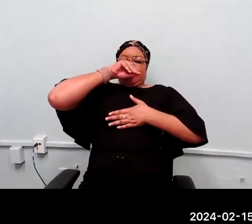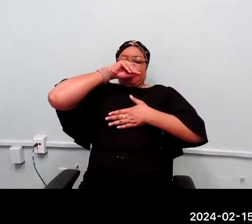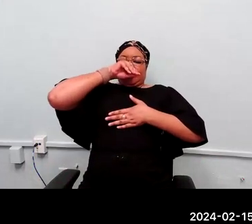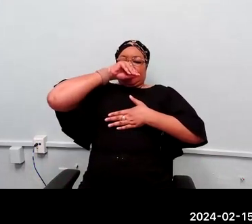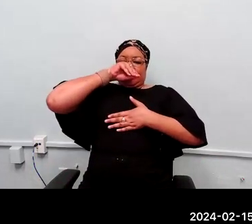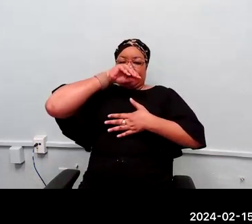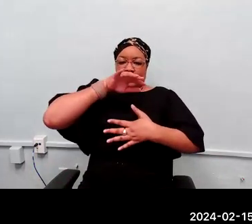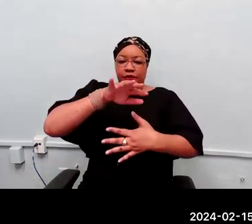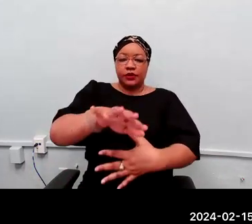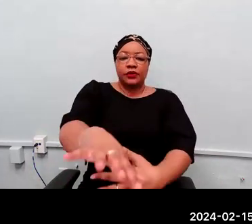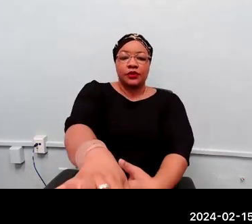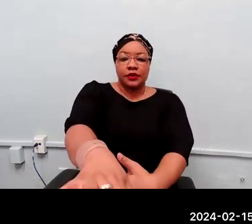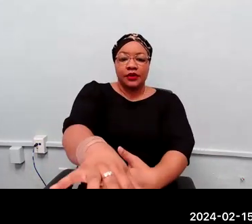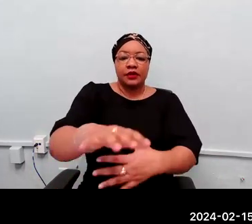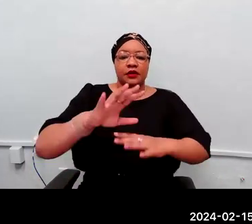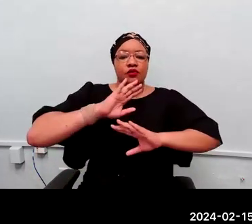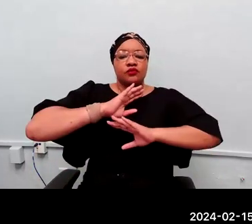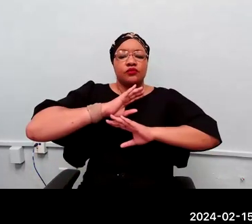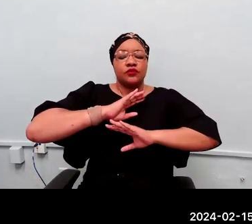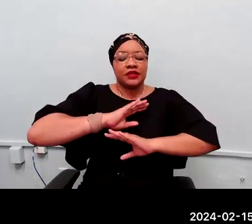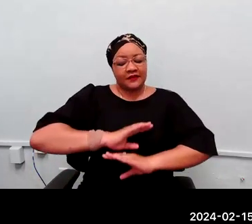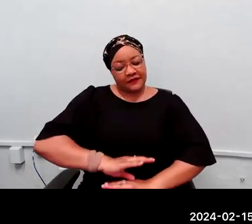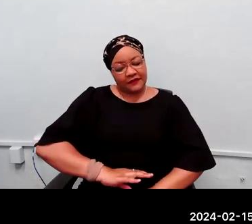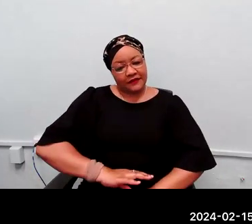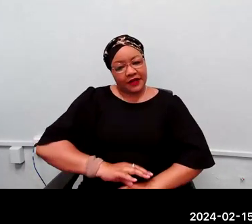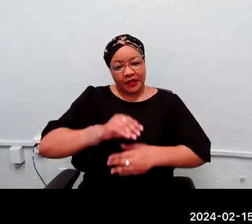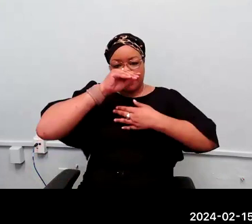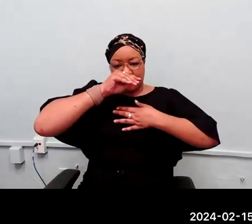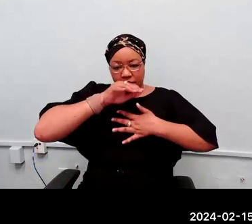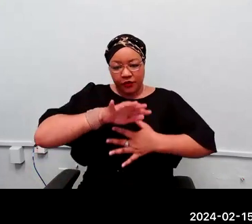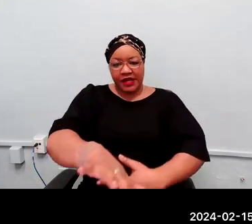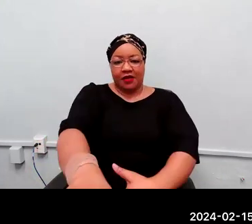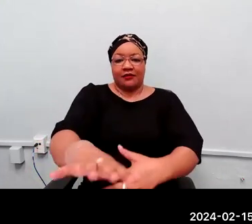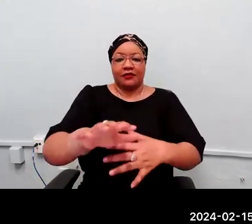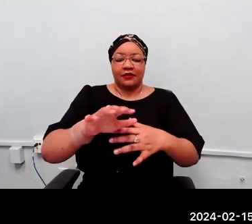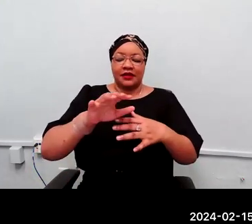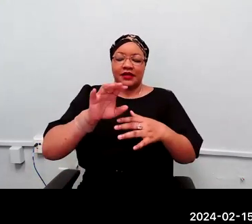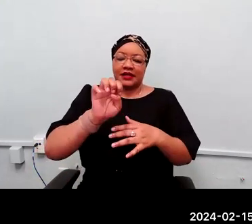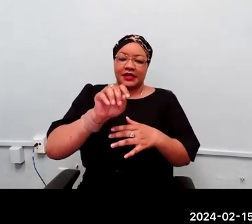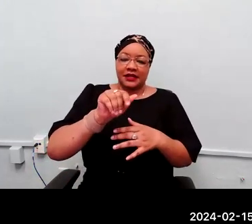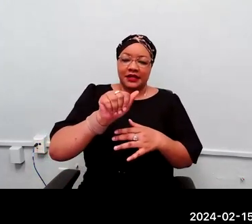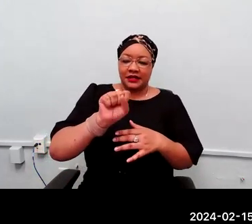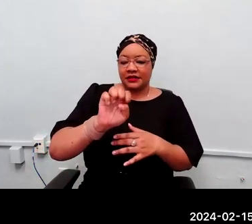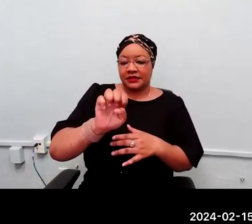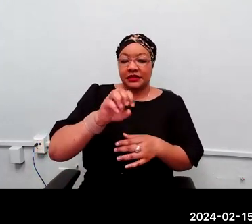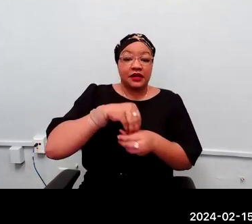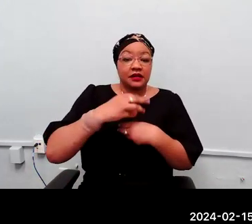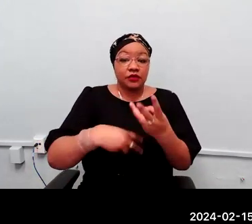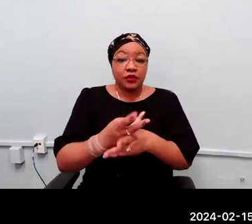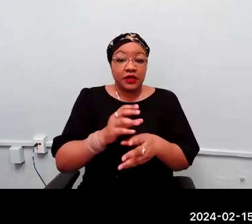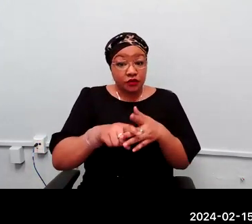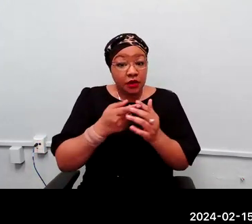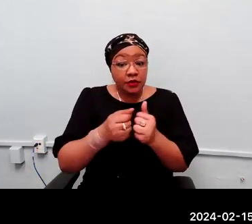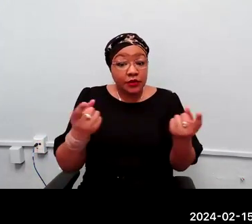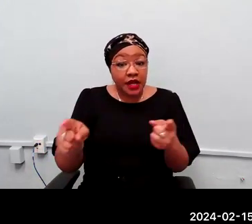out relief and ease out into the world. And then you start with what's happening for yourself, and then you